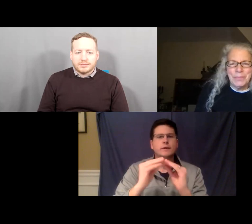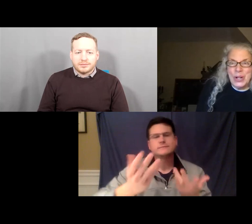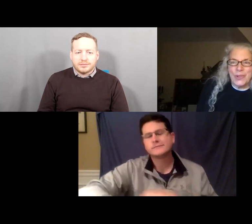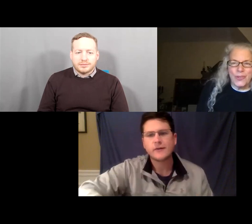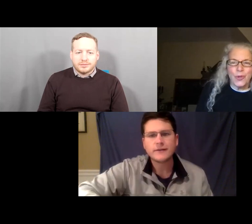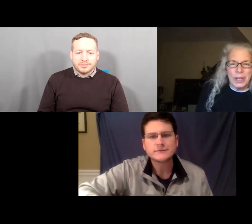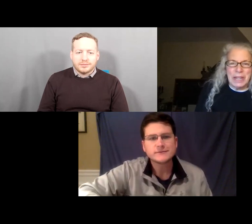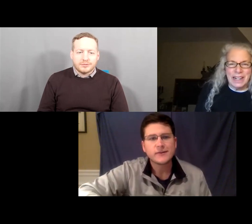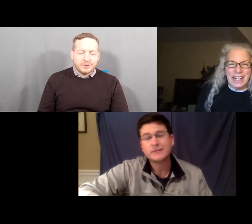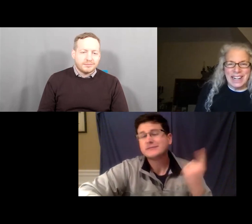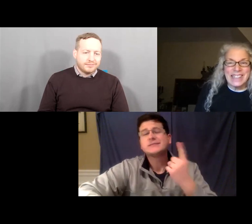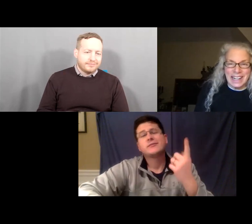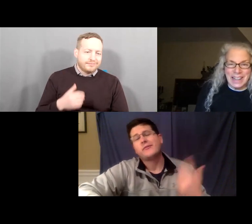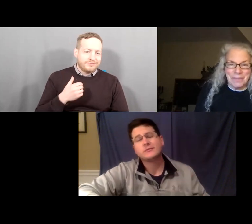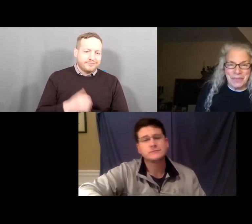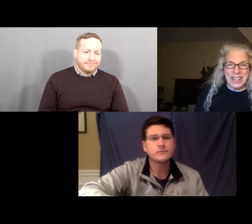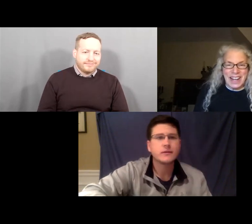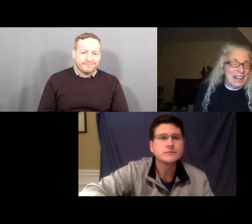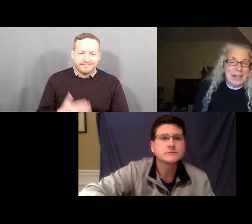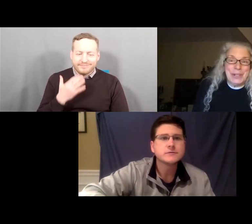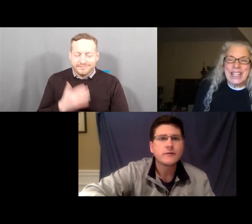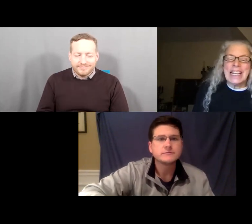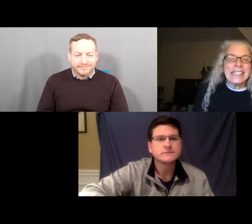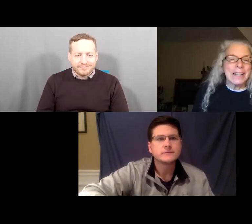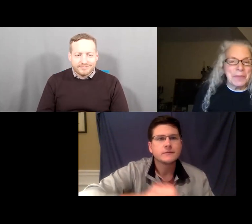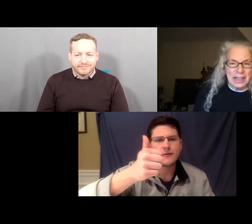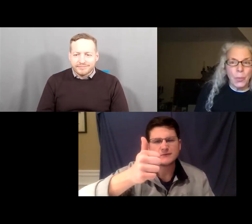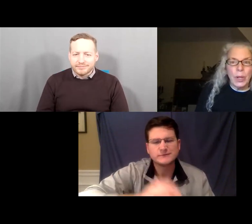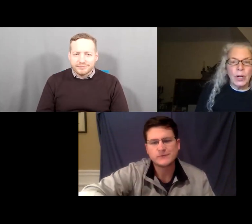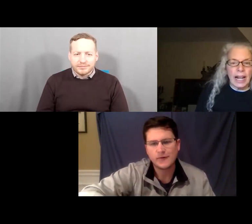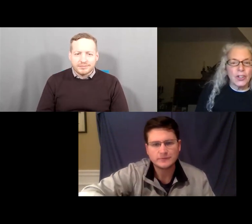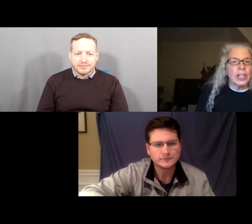really, draw them in and excite them. I'm just thinking